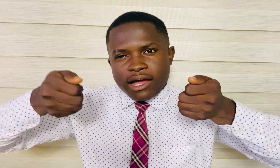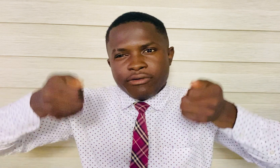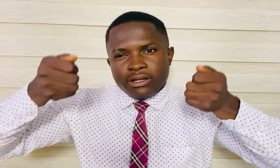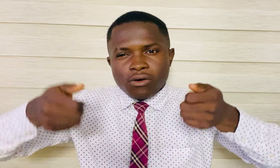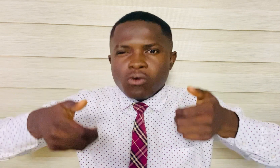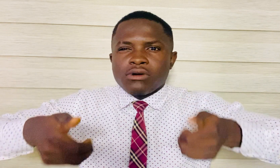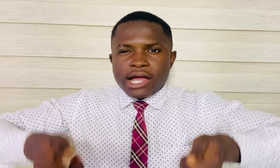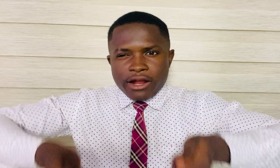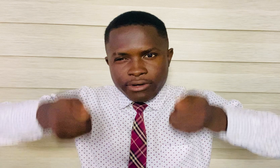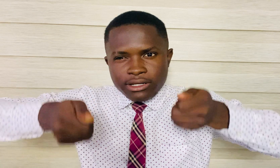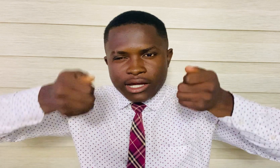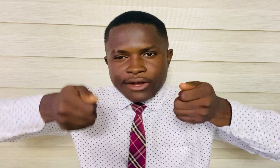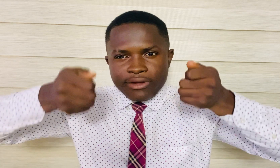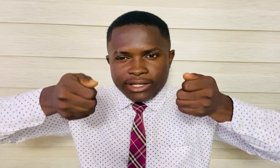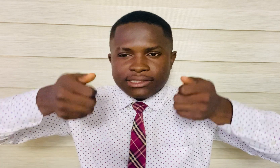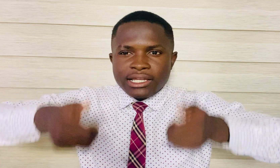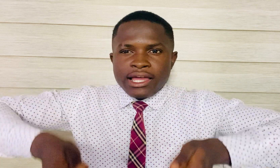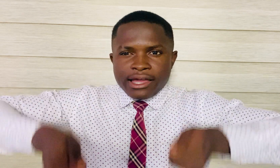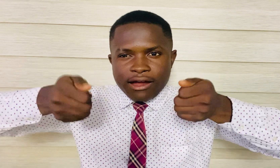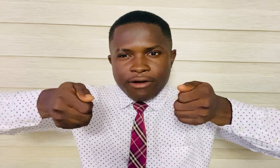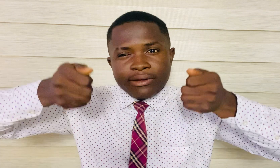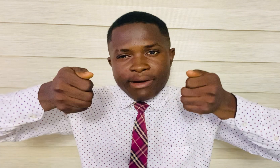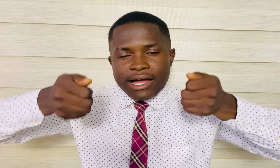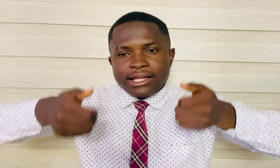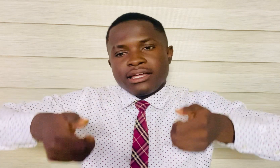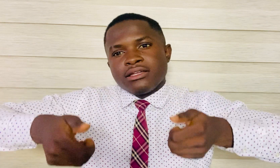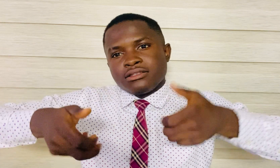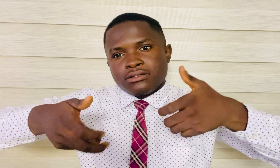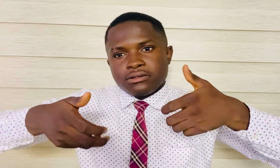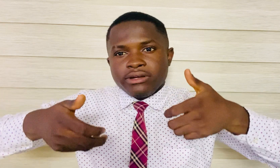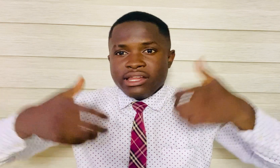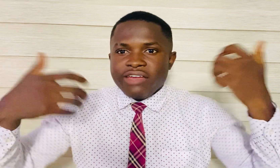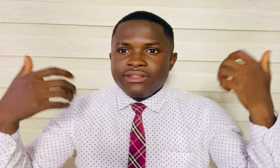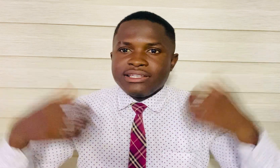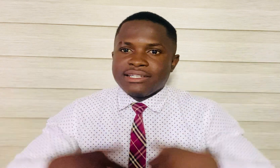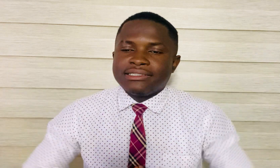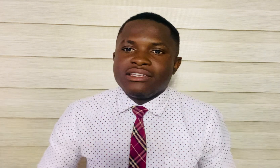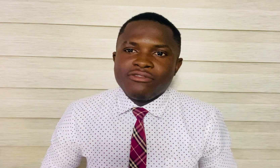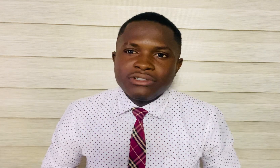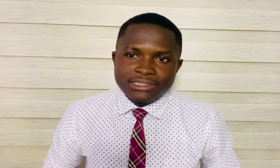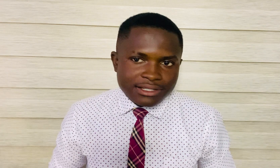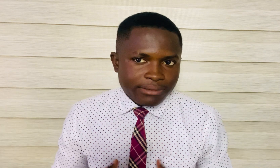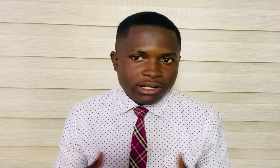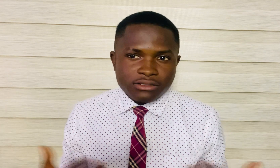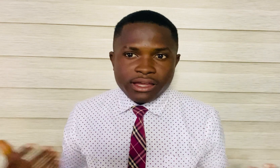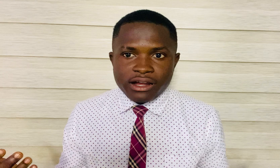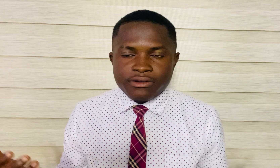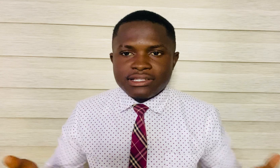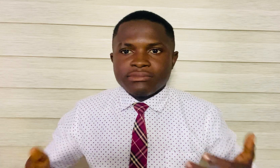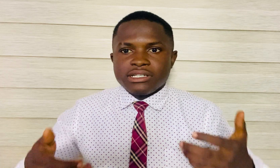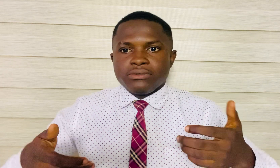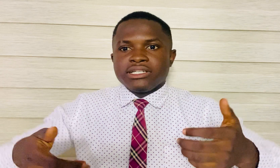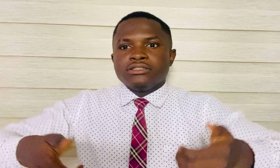carry. Oh, carry it. Carry the bag. So in an everyday setting, if you want to tell somebody to carry something, we tend to